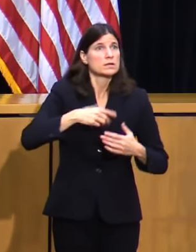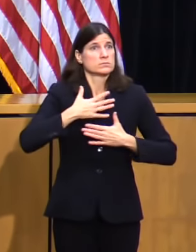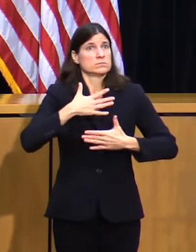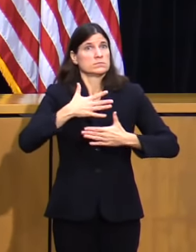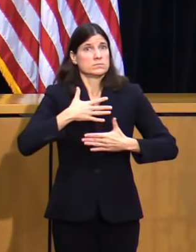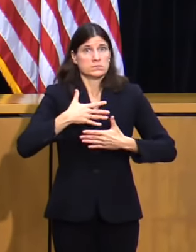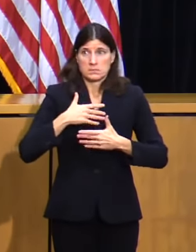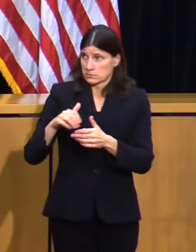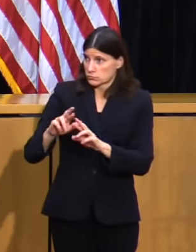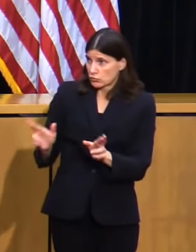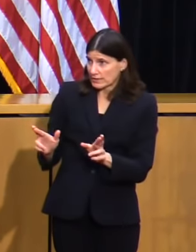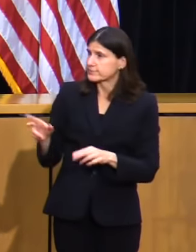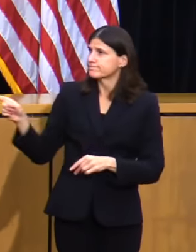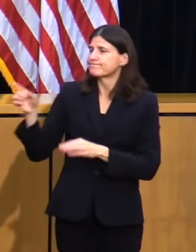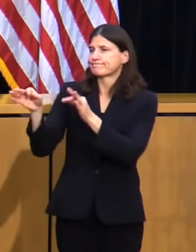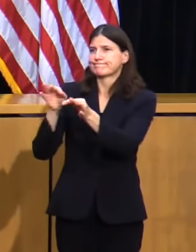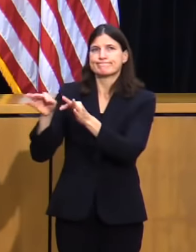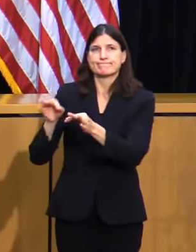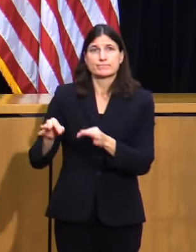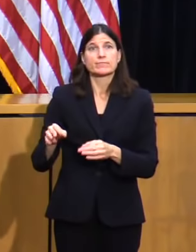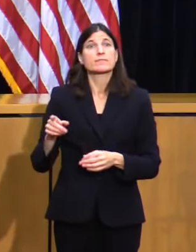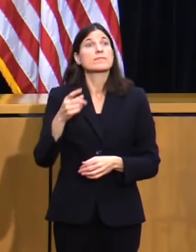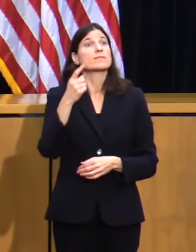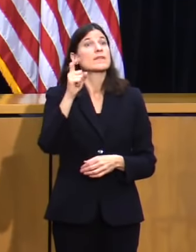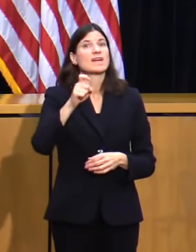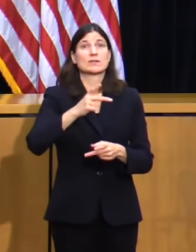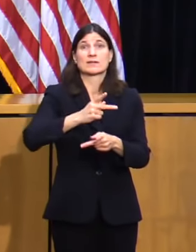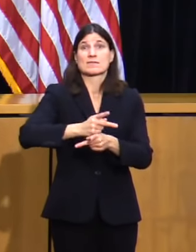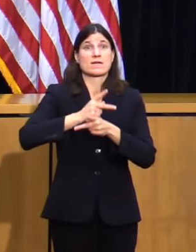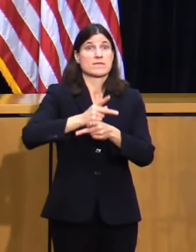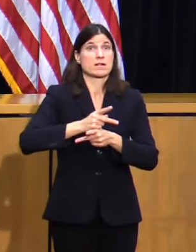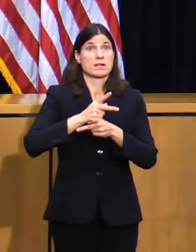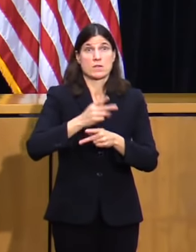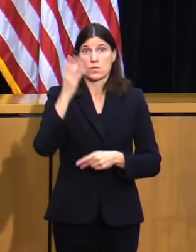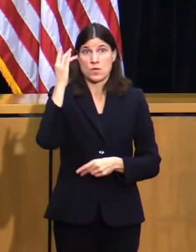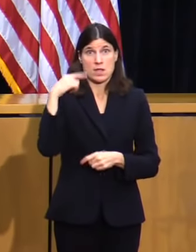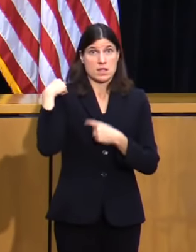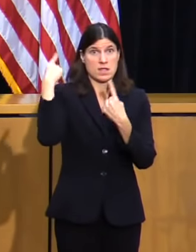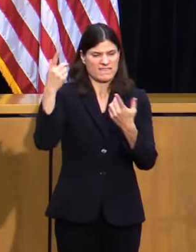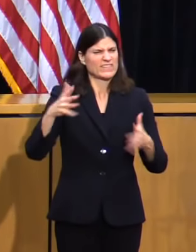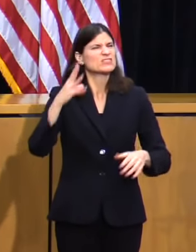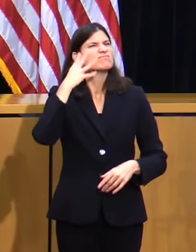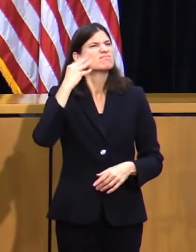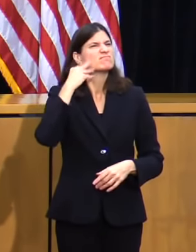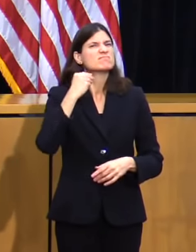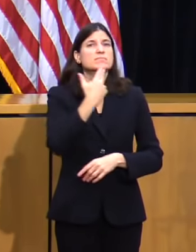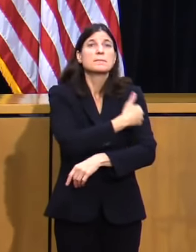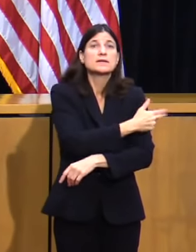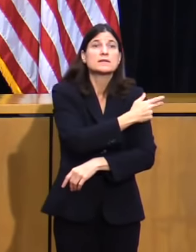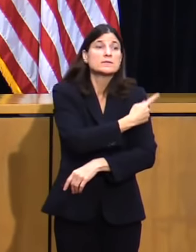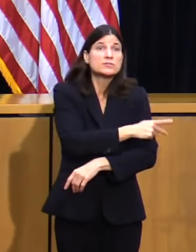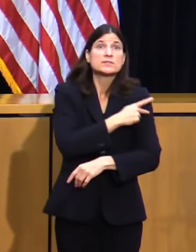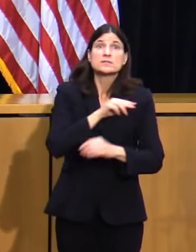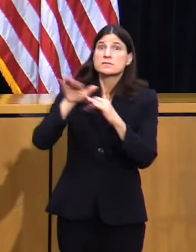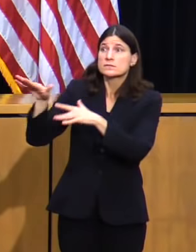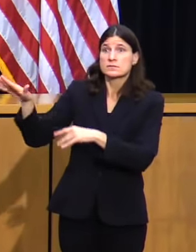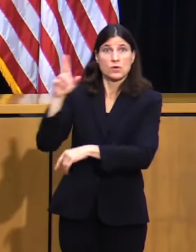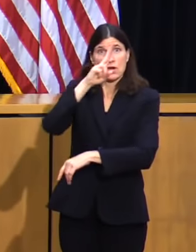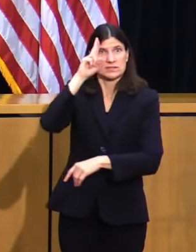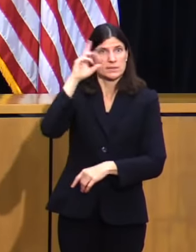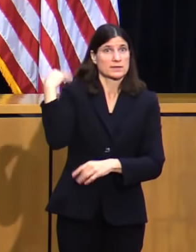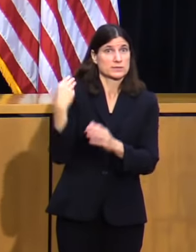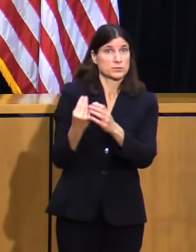with COVID is how to keep them off a ventilator. So right now we have 108 patients in central Massachusetts that